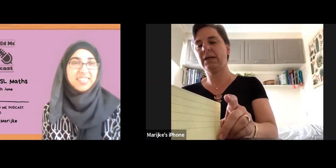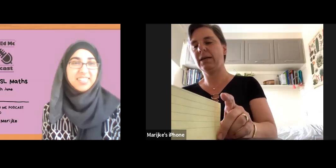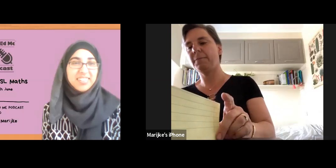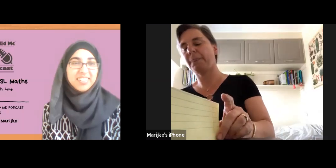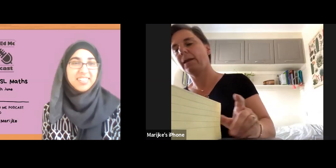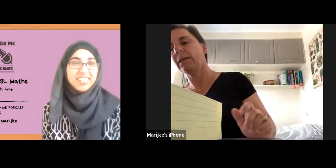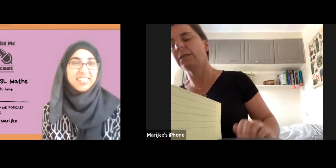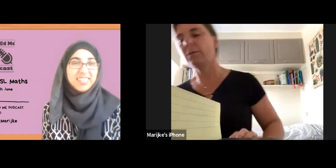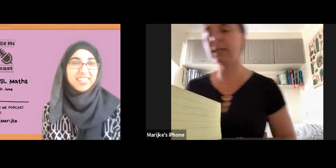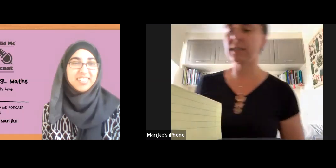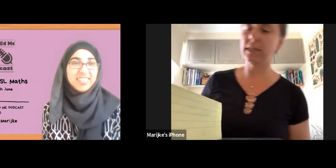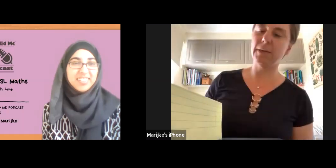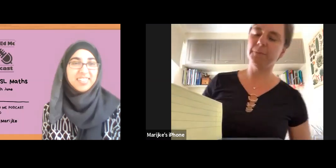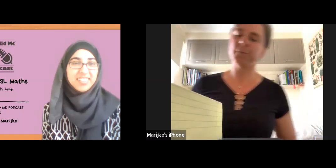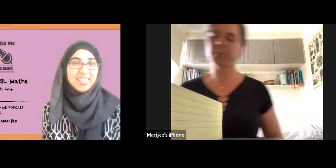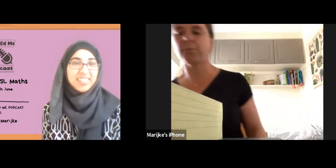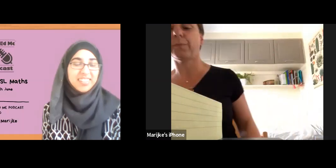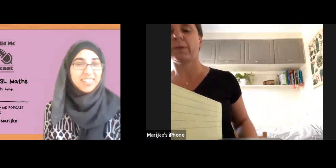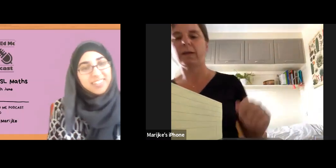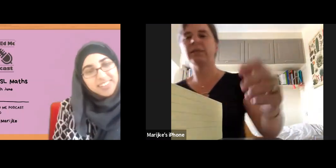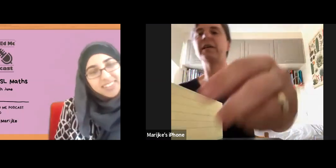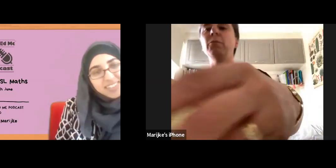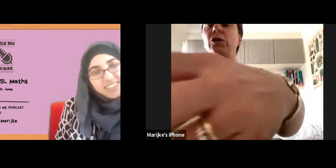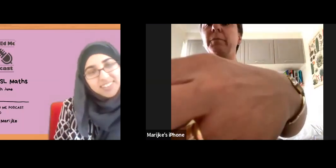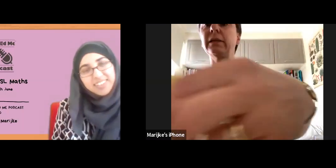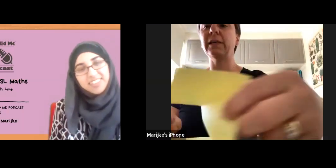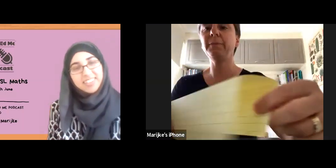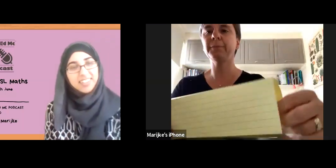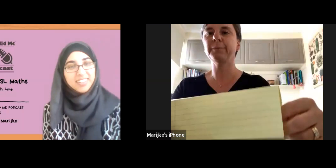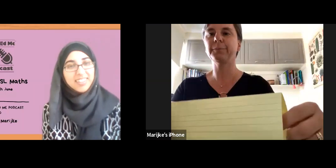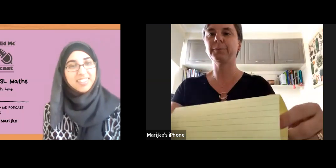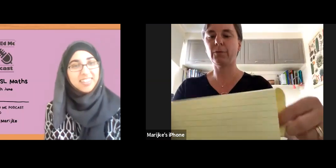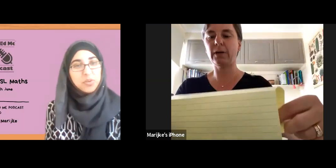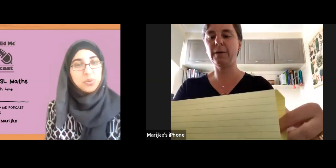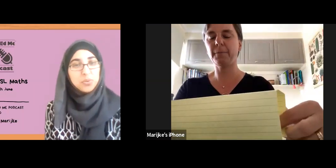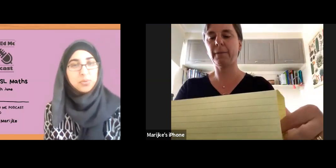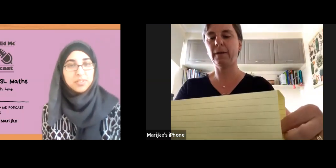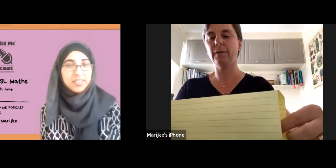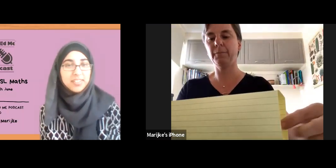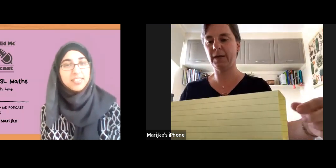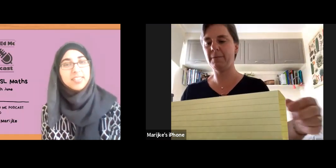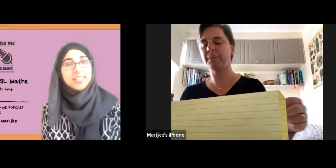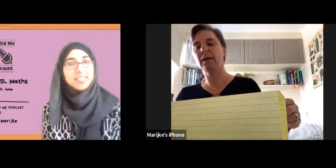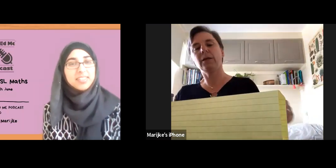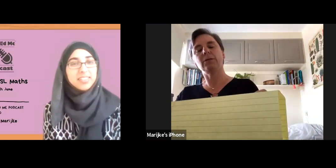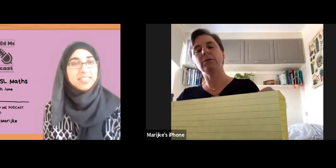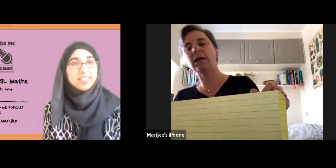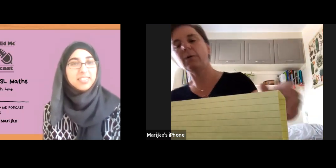okay. So it's very modern building. Okay. Ooh. Yeah. So now I